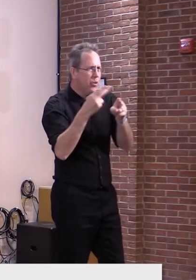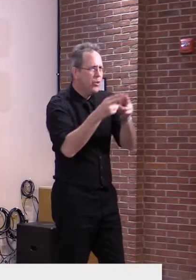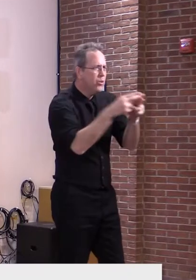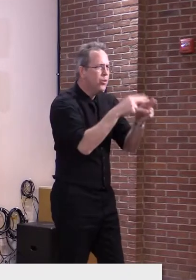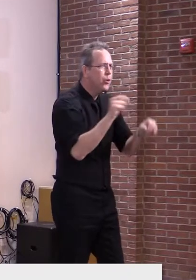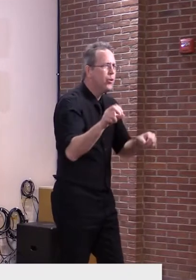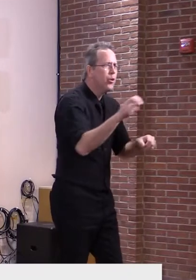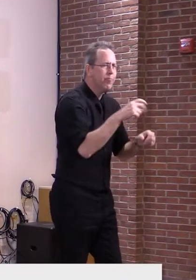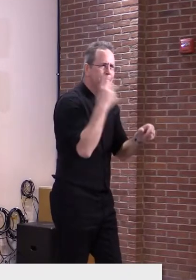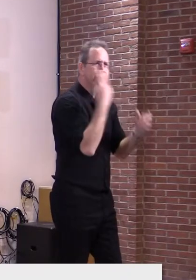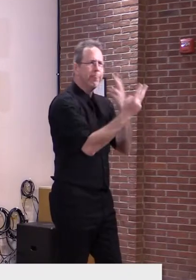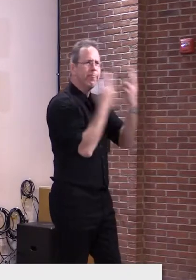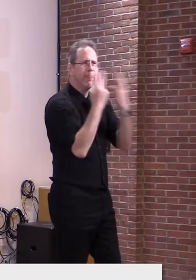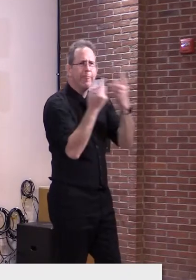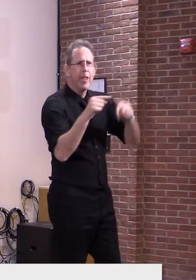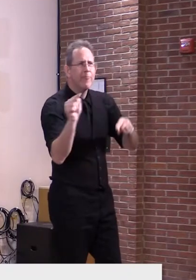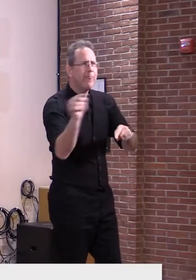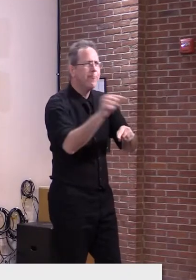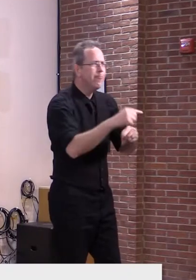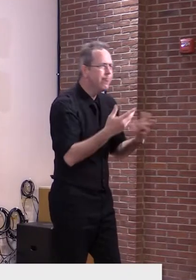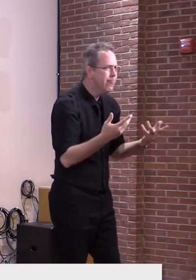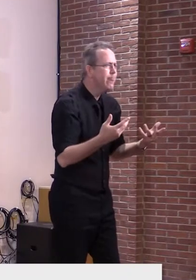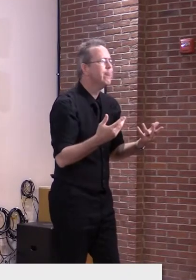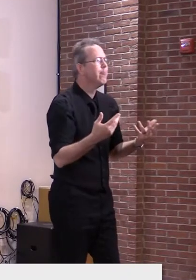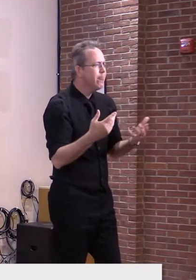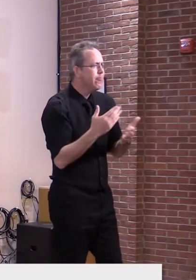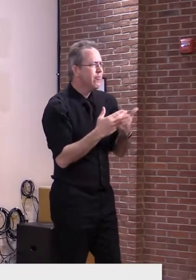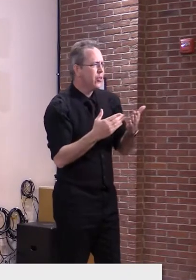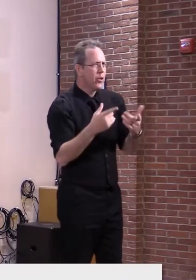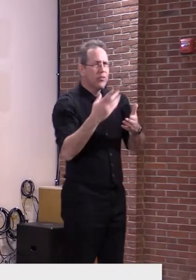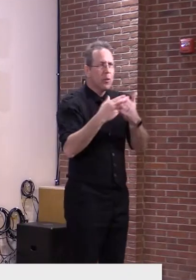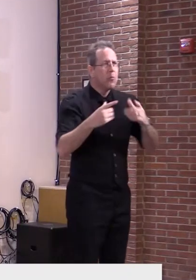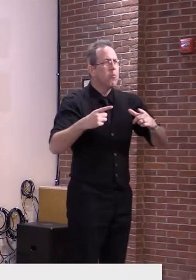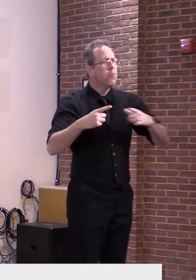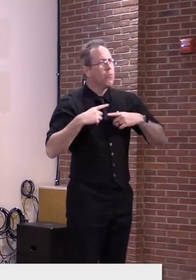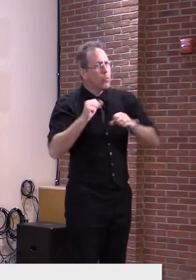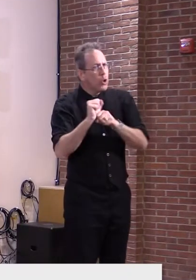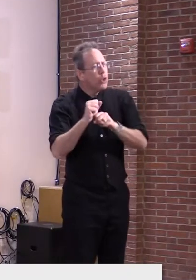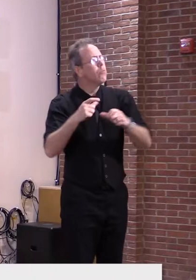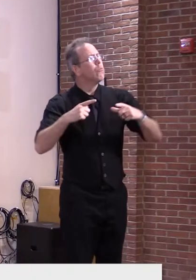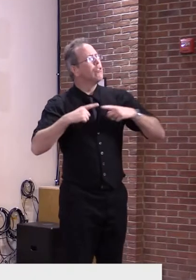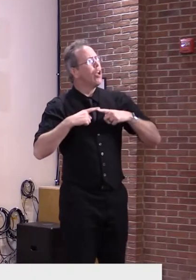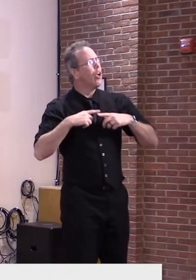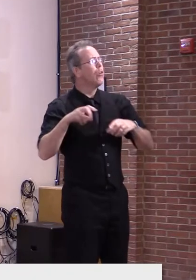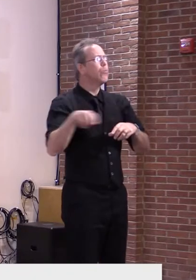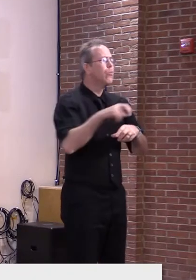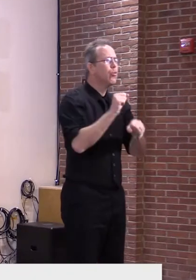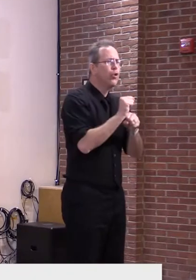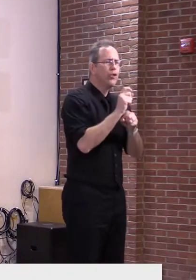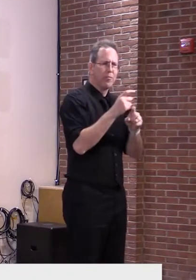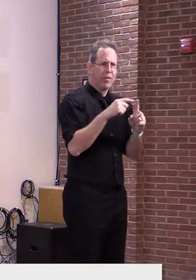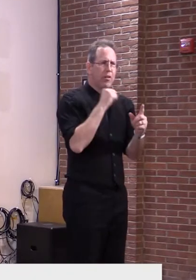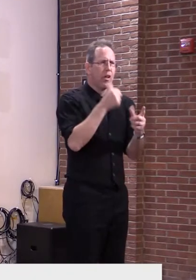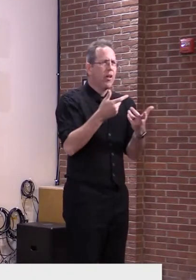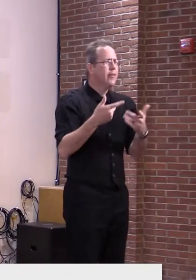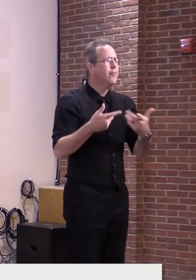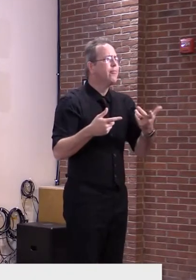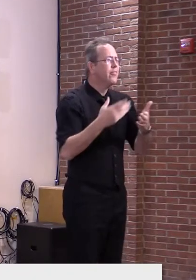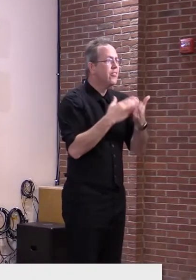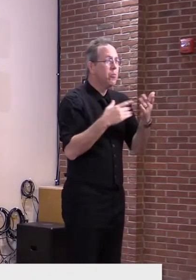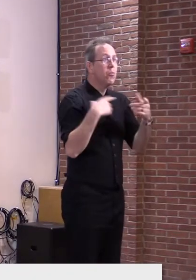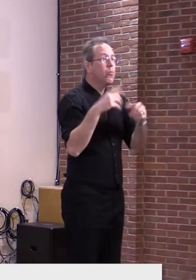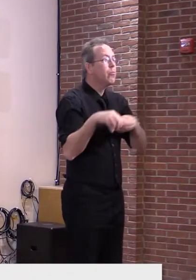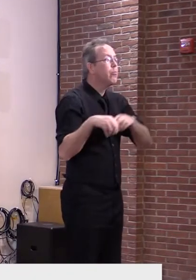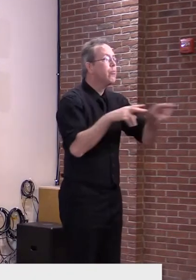they're moving, then they want to be able to take their retirement plan with them. A DC plan gives them that ability. It's